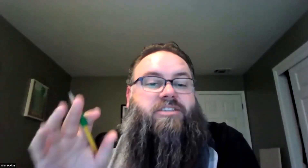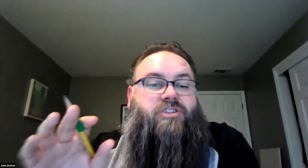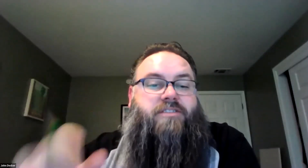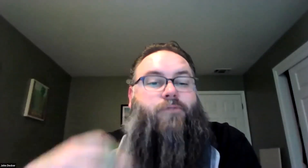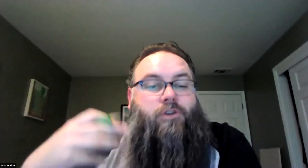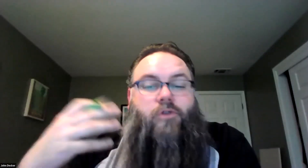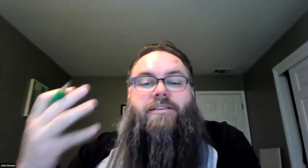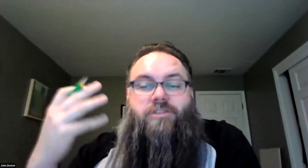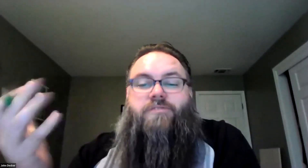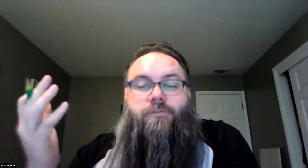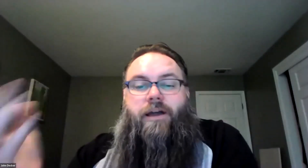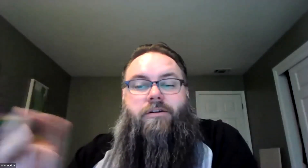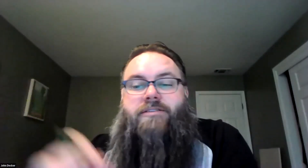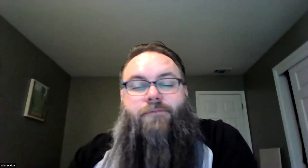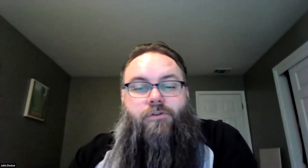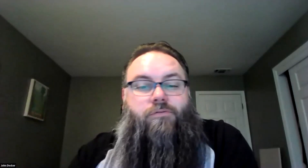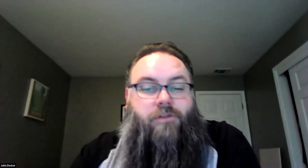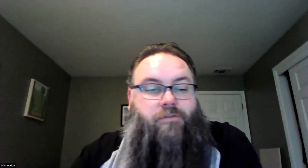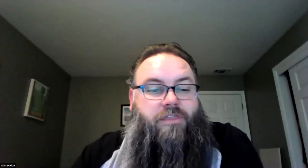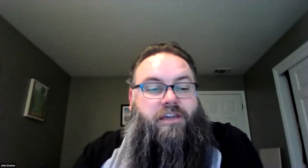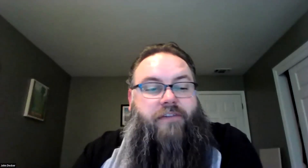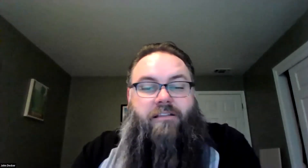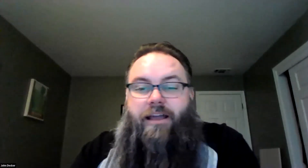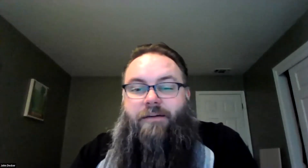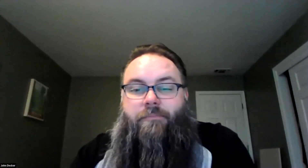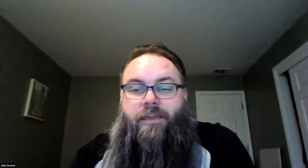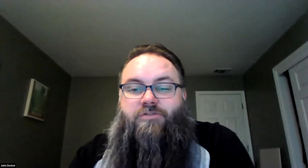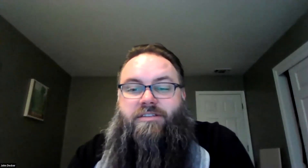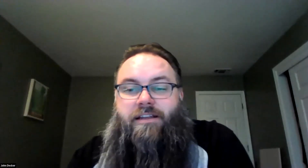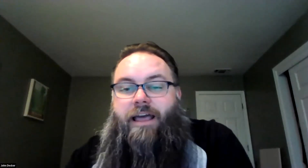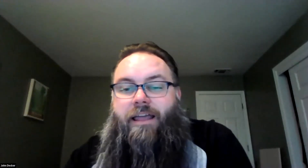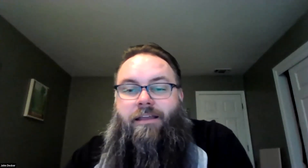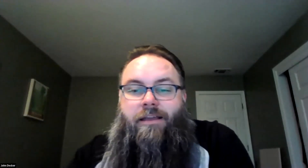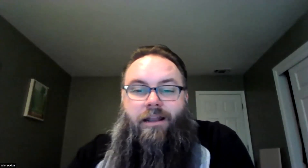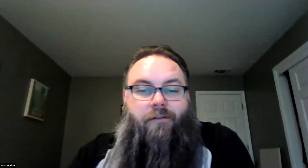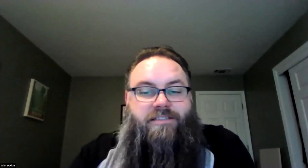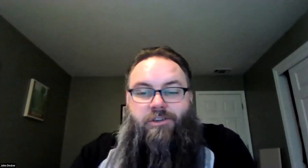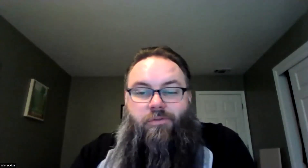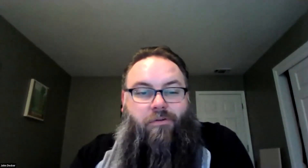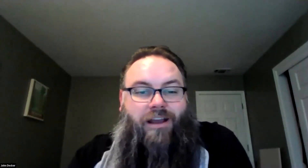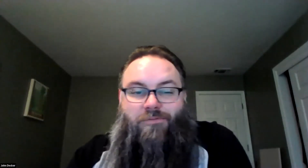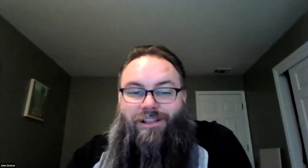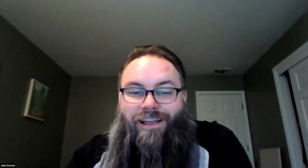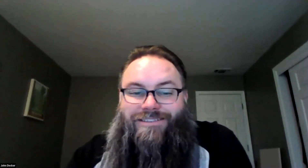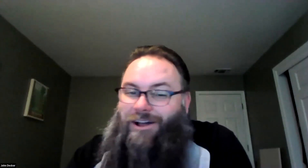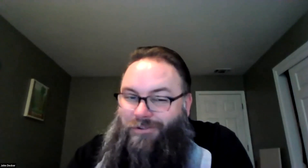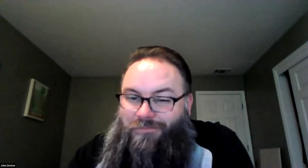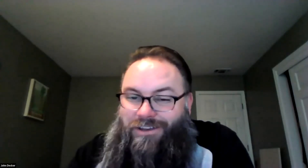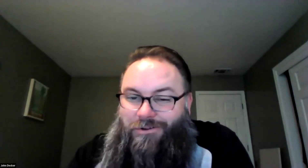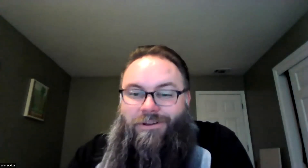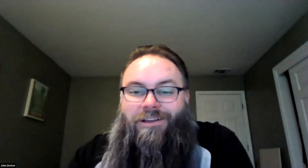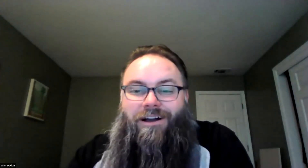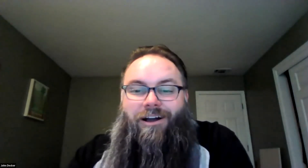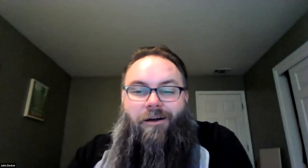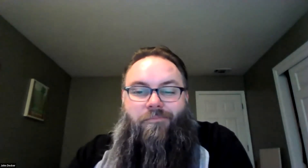Yeah. just for you as service providers, if you could think of a client that might be interested in that, and obviously you interact with the clients a lot more